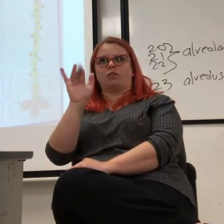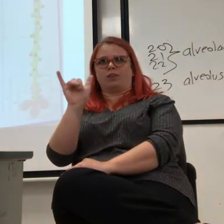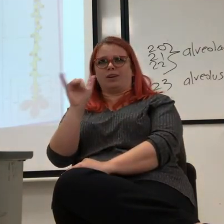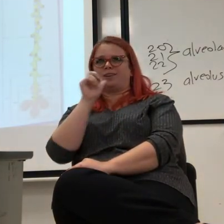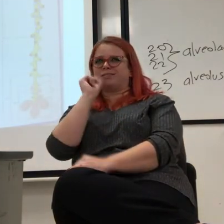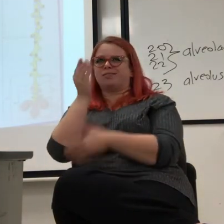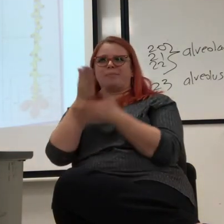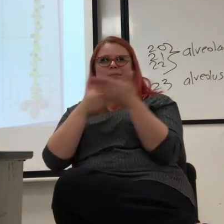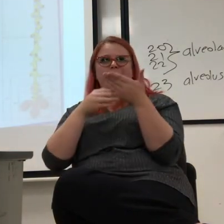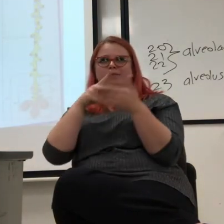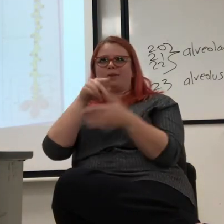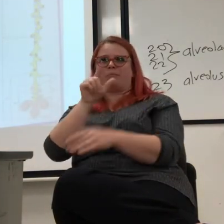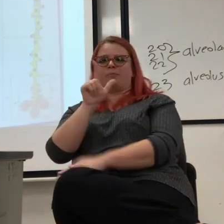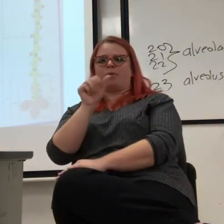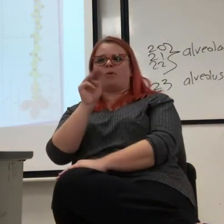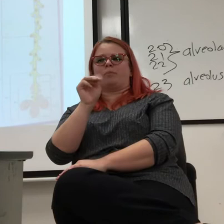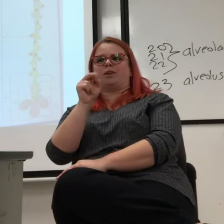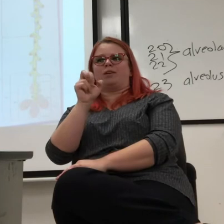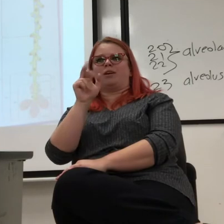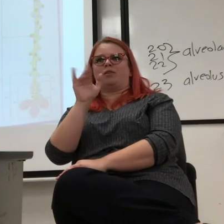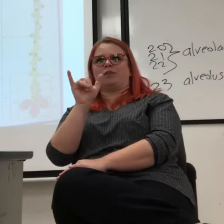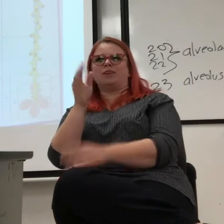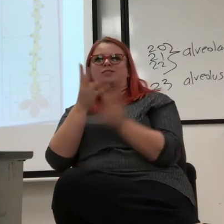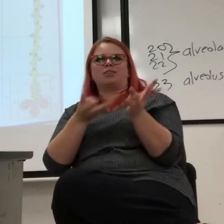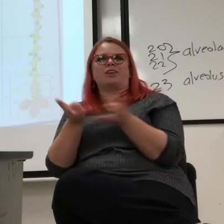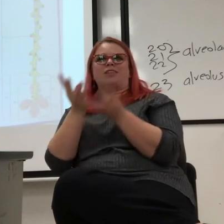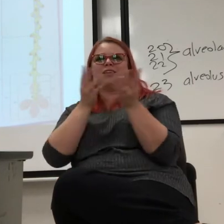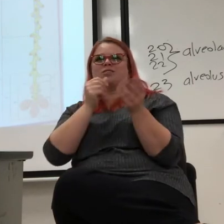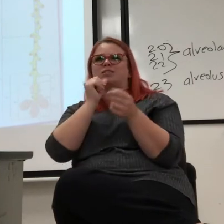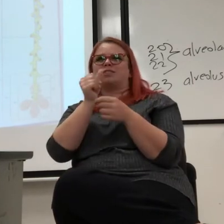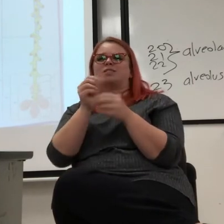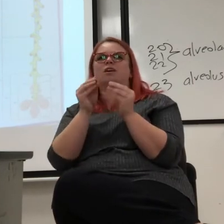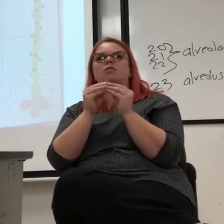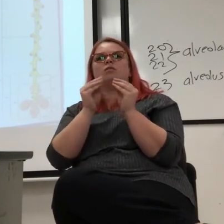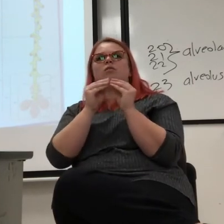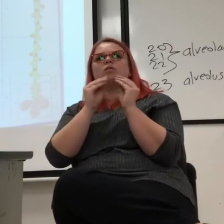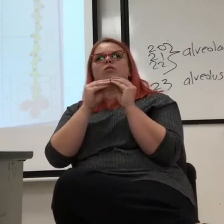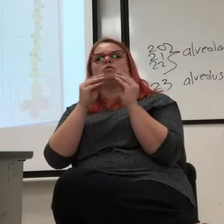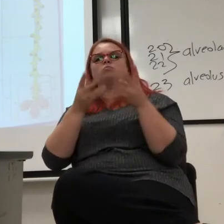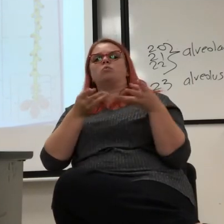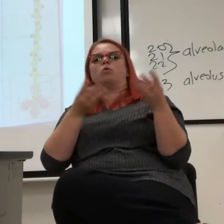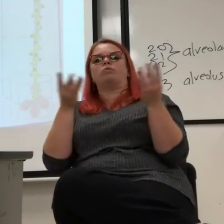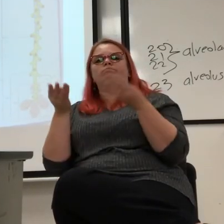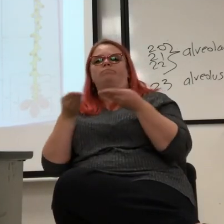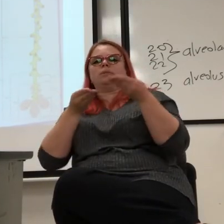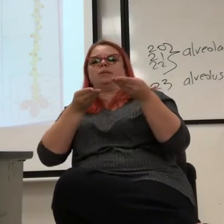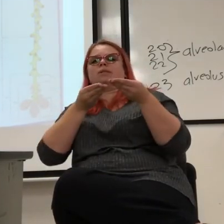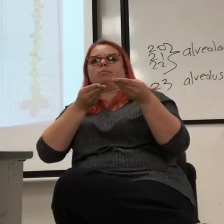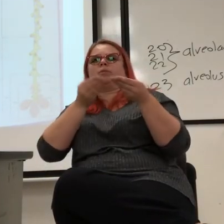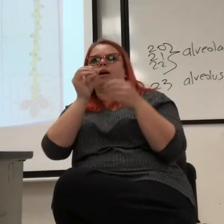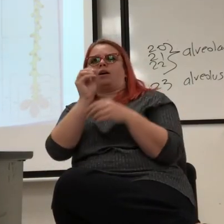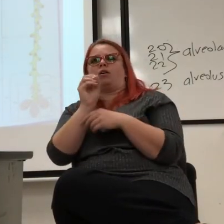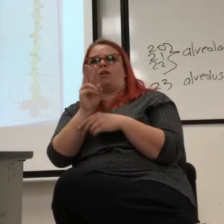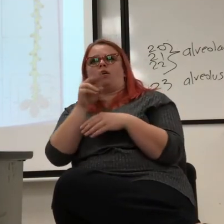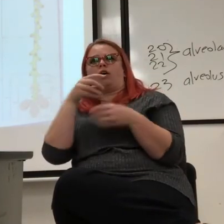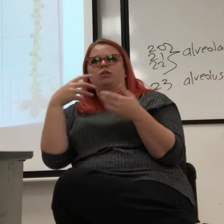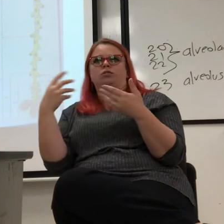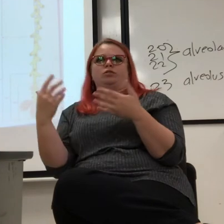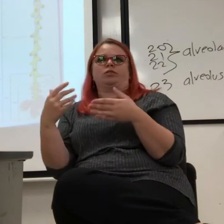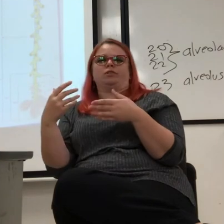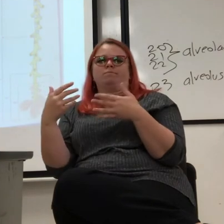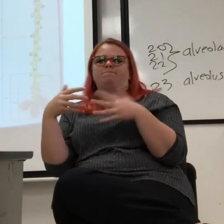of pulmonary circulation. Okay, it's just supplying oxygen-rich blood to the lungs. Pulmonary circulation is